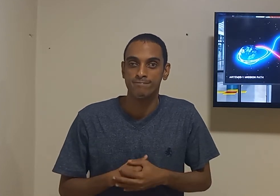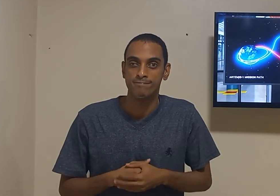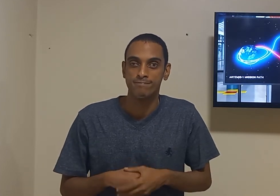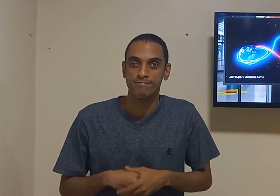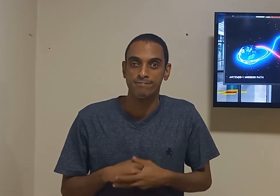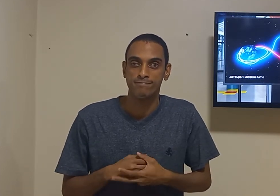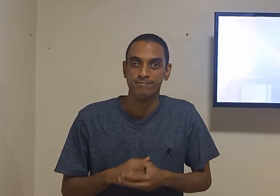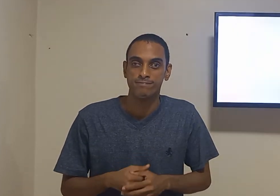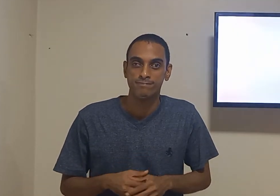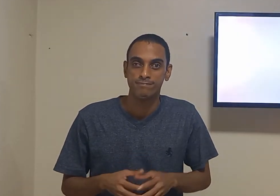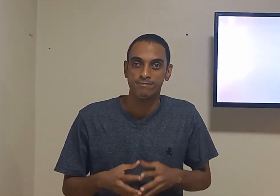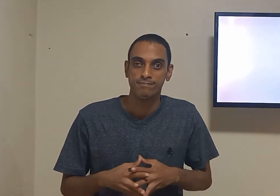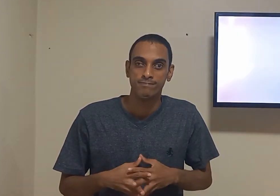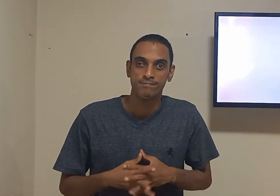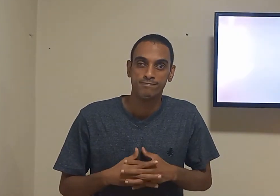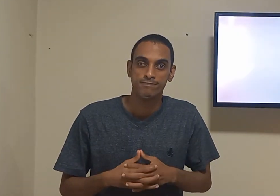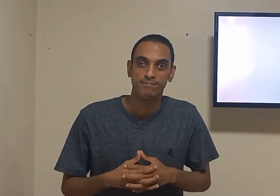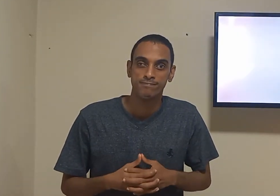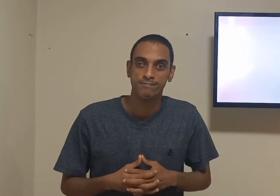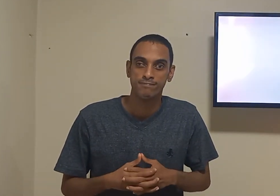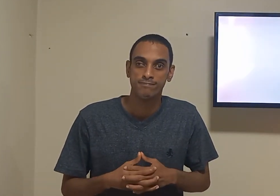program.